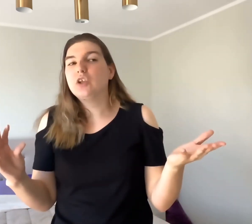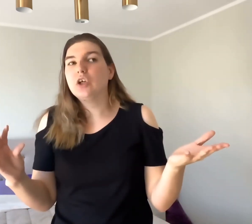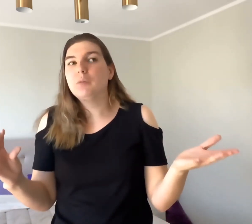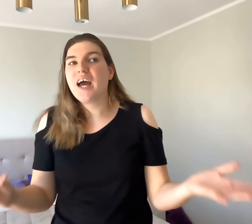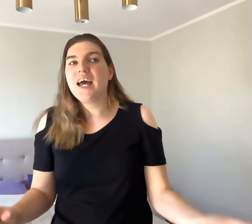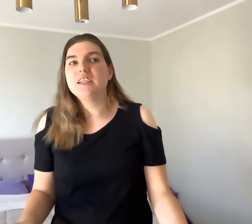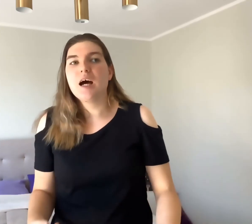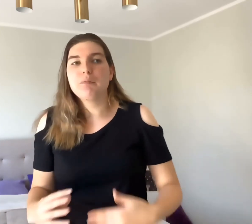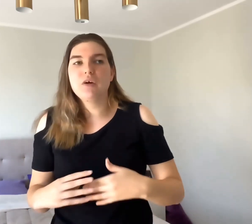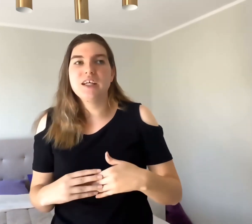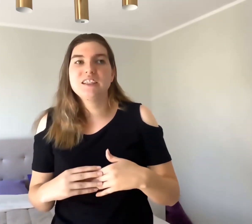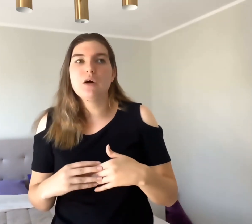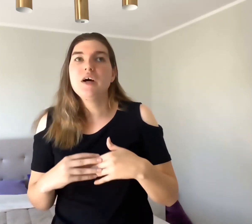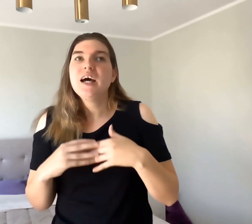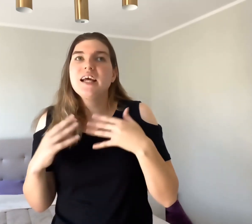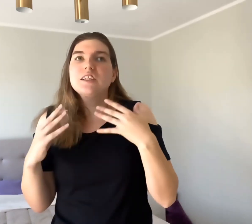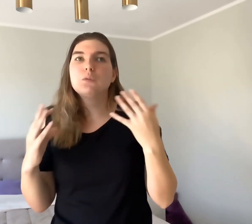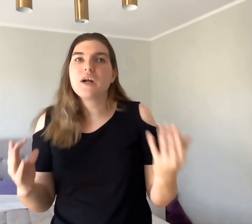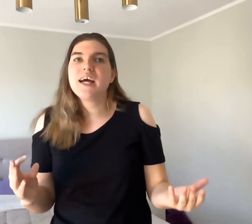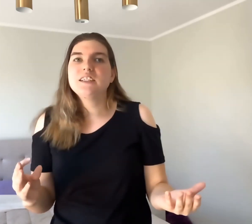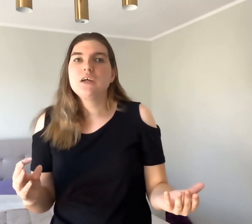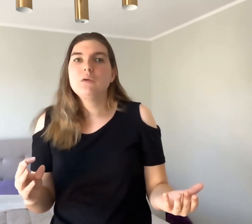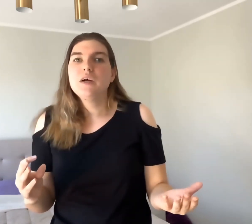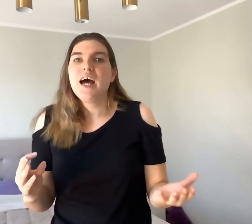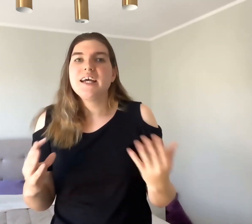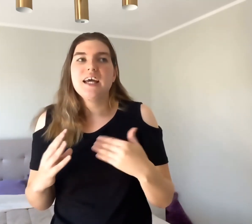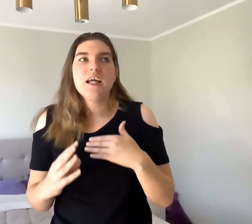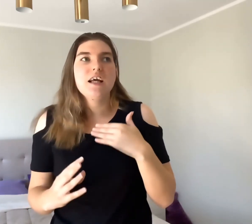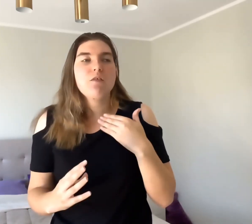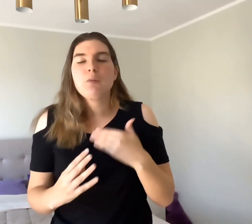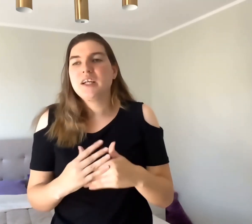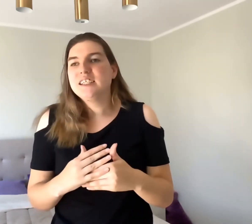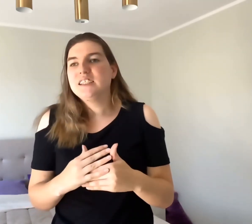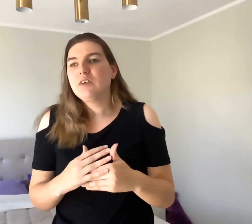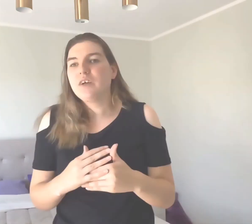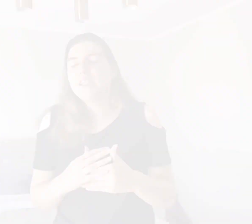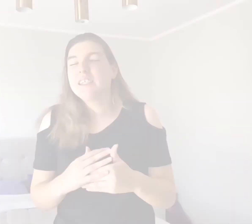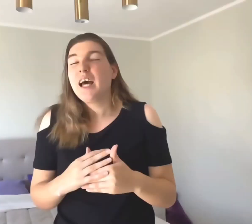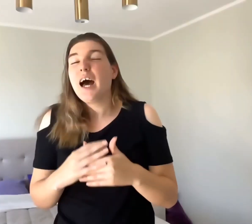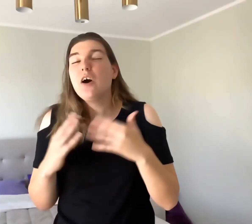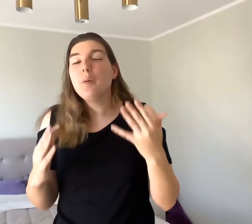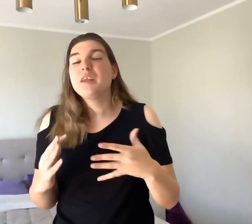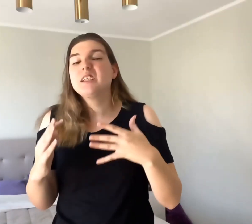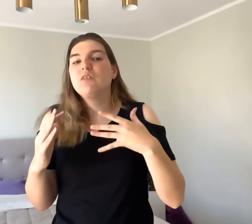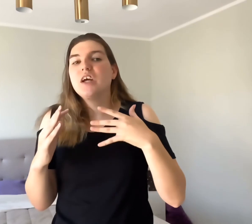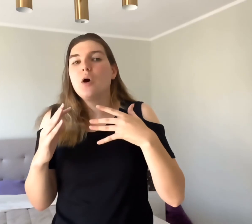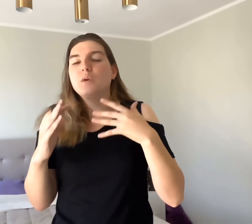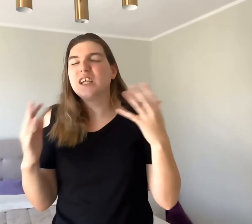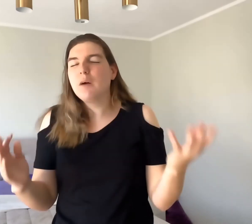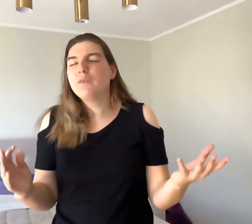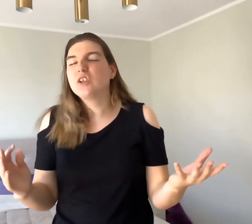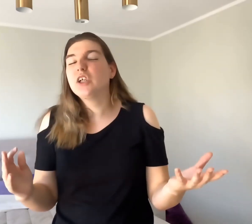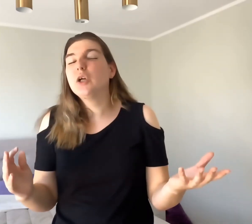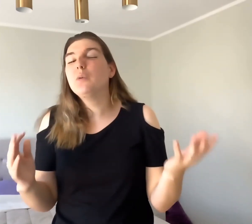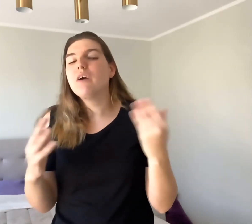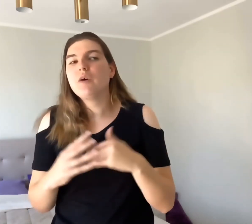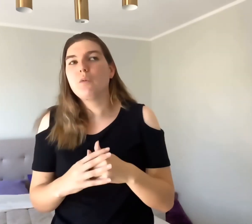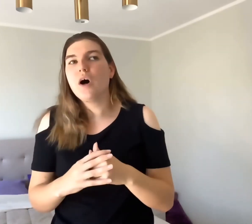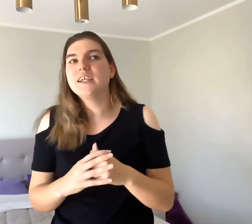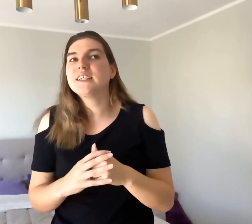YouTube and upload it. So that is what I do. Again, everybody is different. I hope that this video was helpful to you. If it was, then